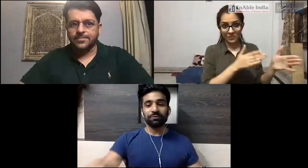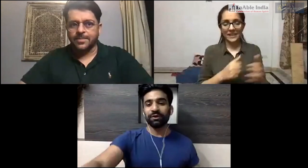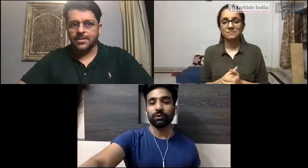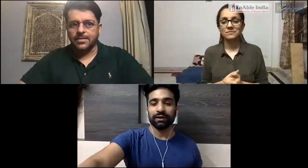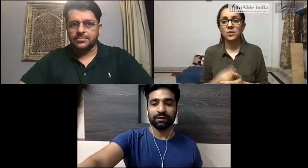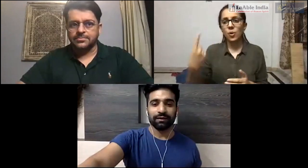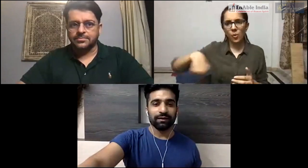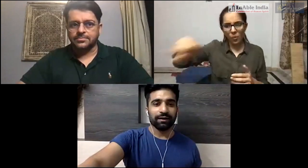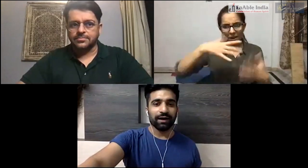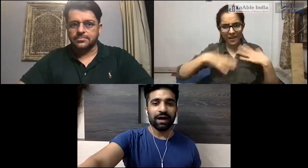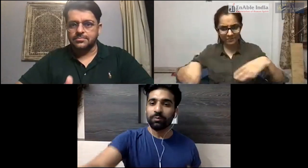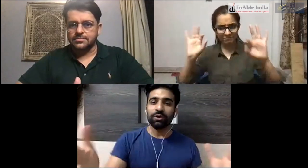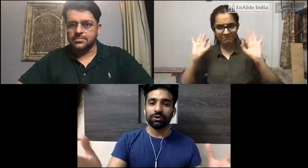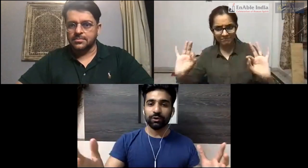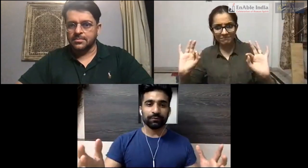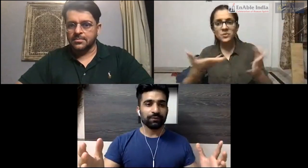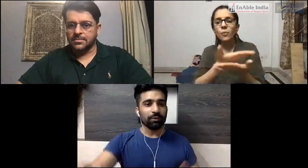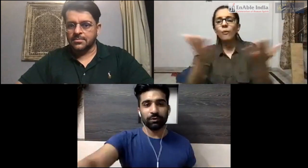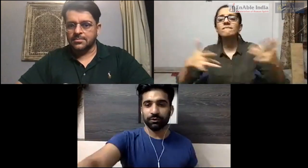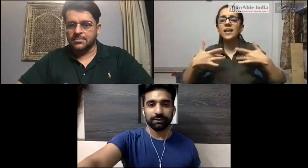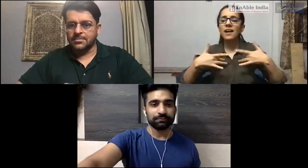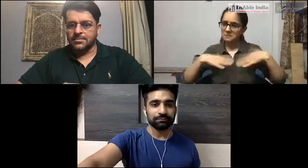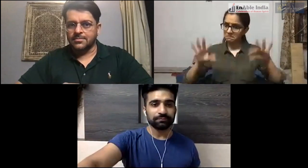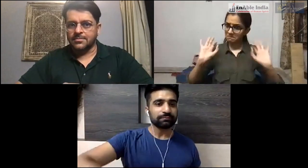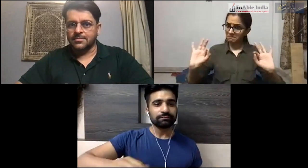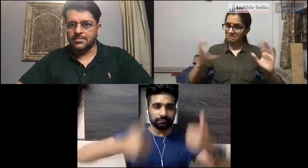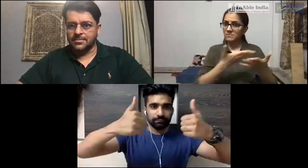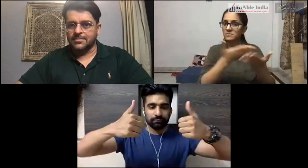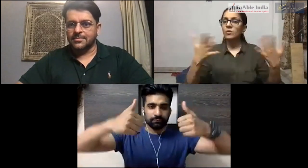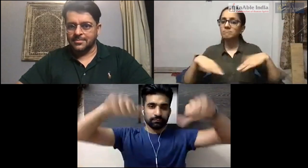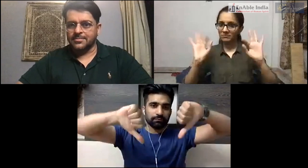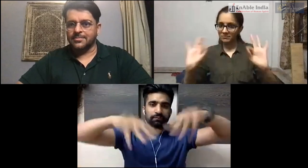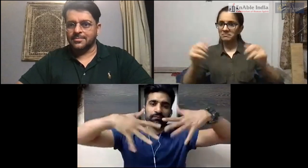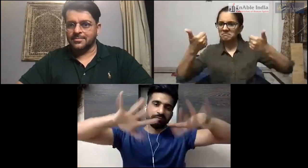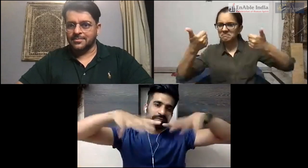is everyone doing? How are we all doing? How are we all doing?